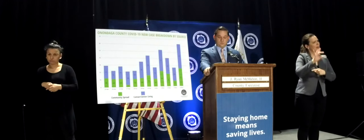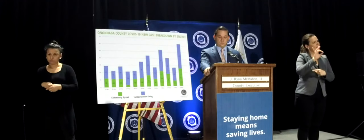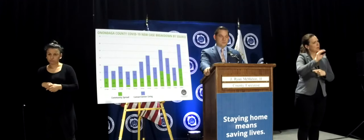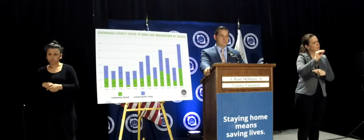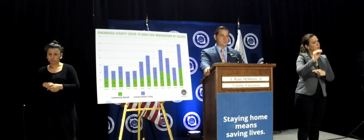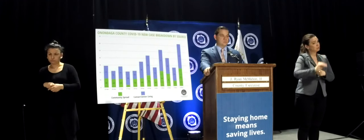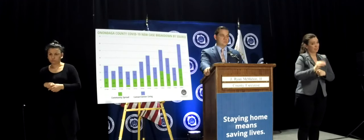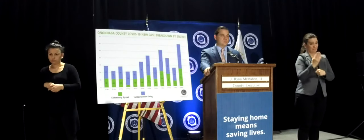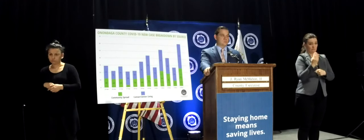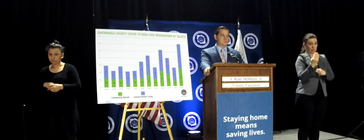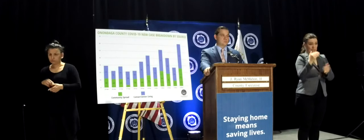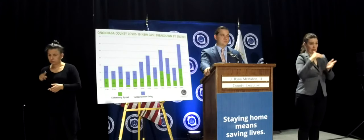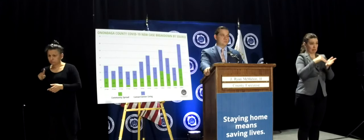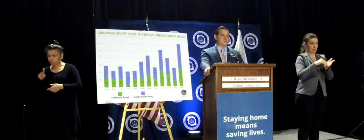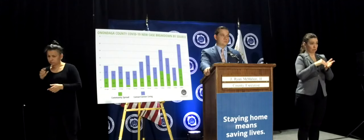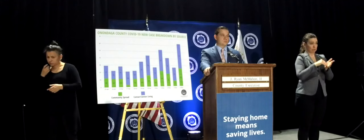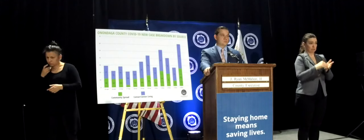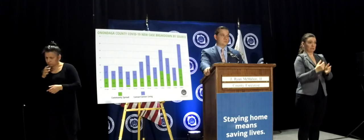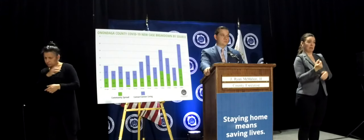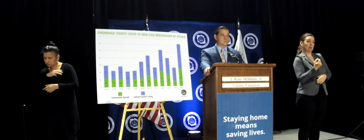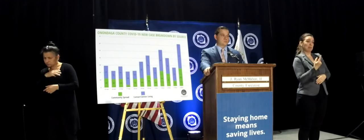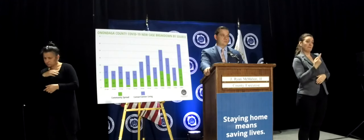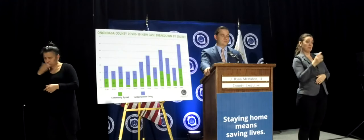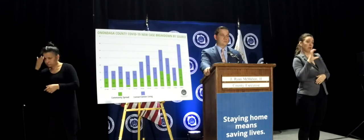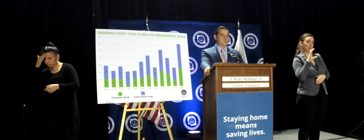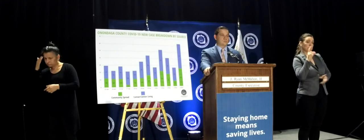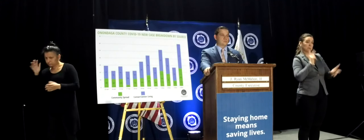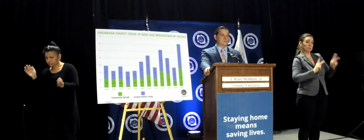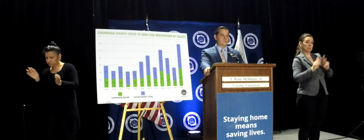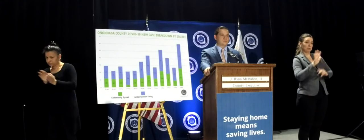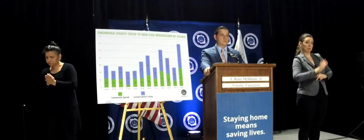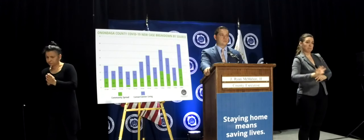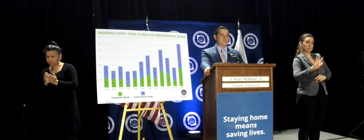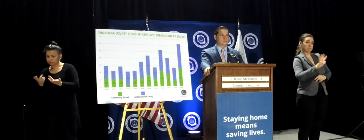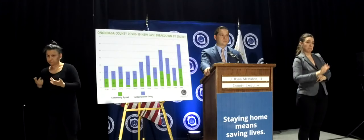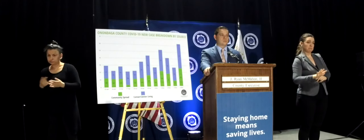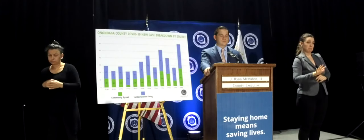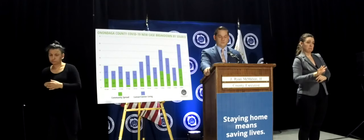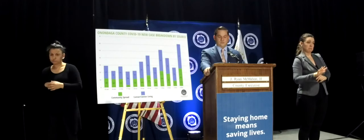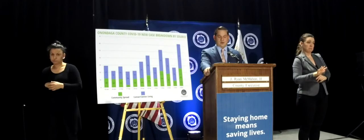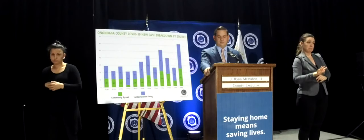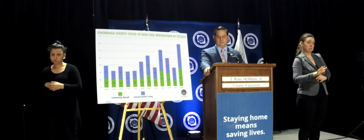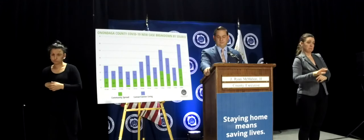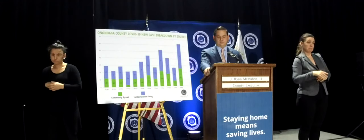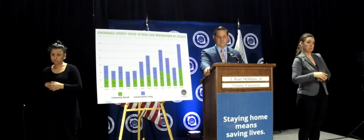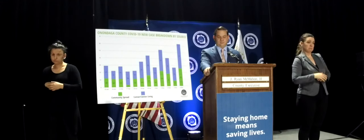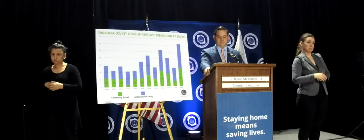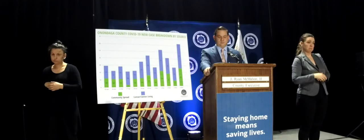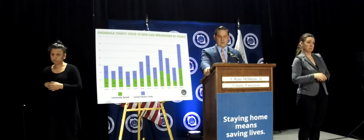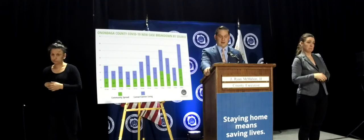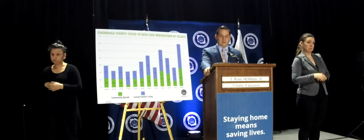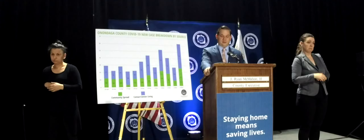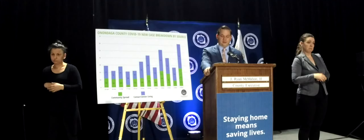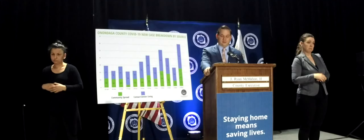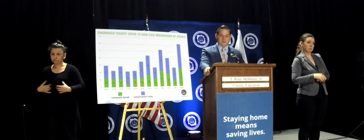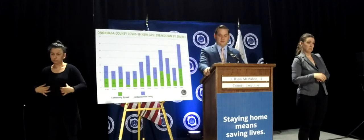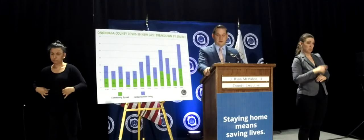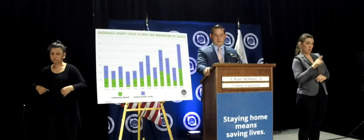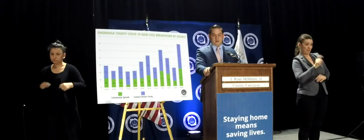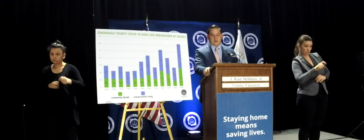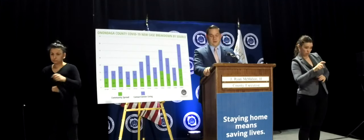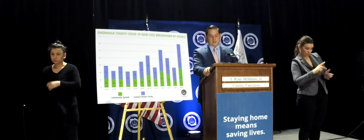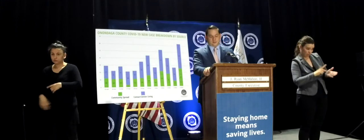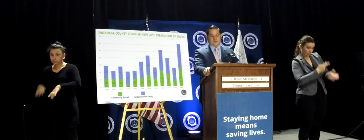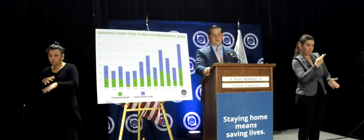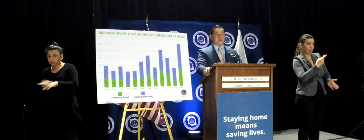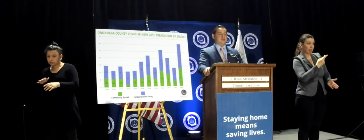caseload doubles in the next month, do you have like the tracers to deal with that? Everything else that comes with doubling a caseload? Yeah, I mean,